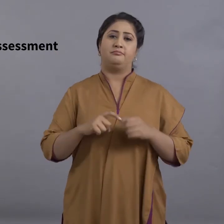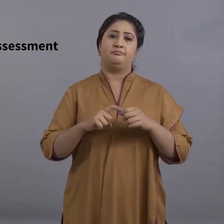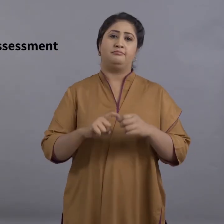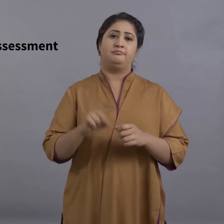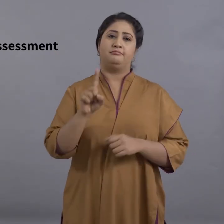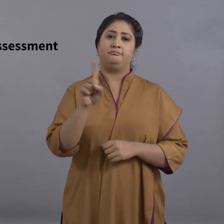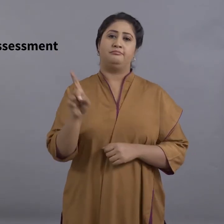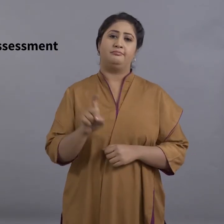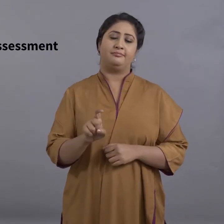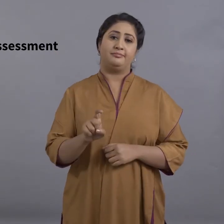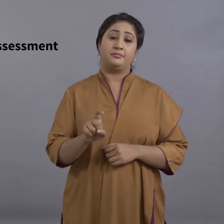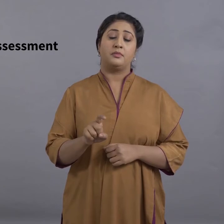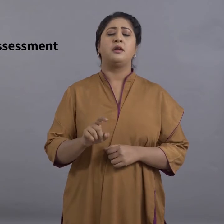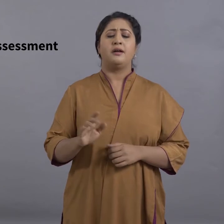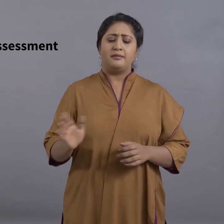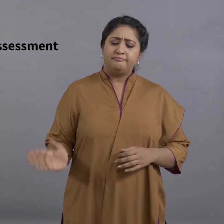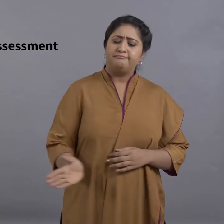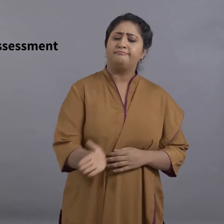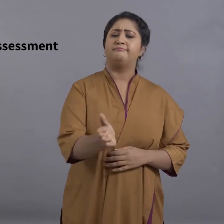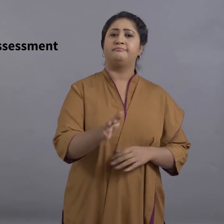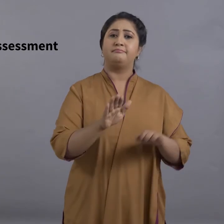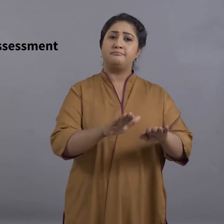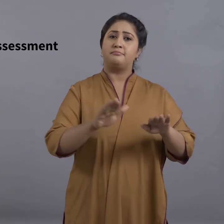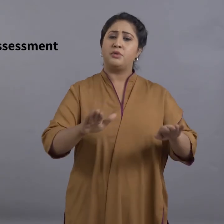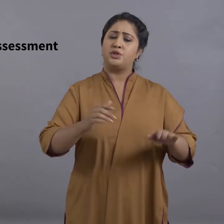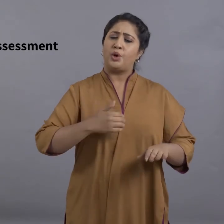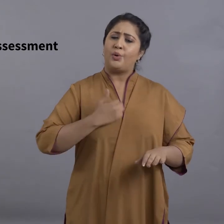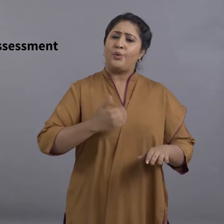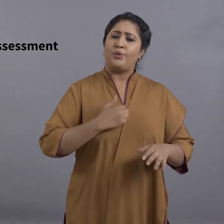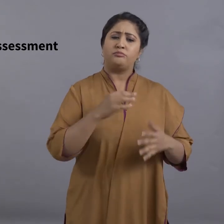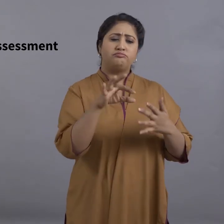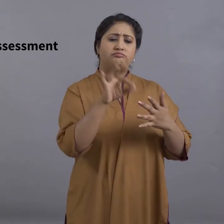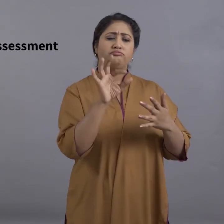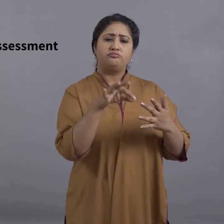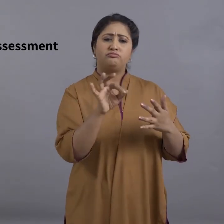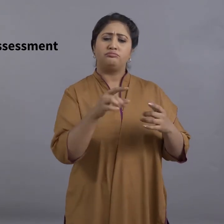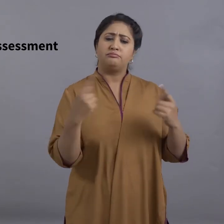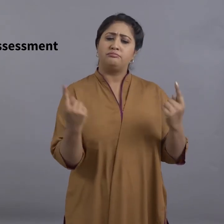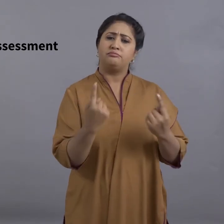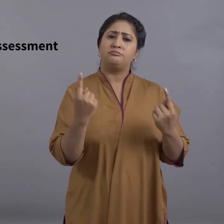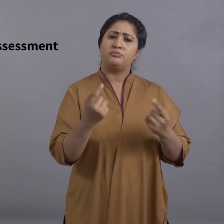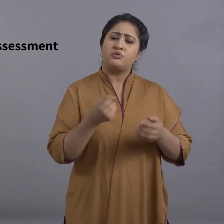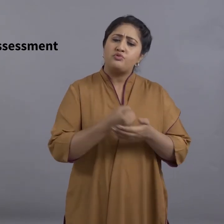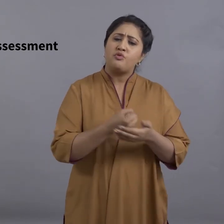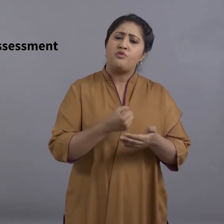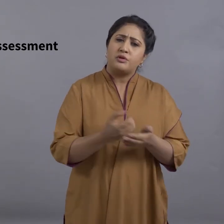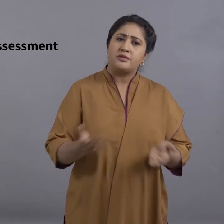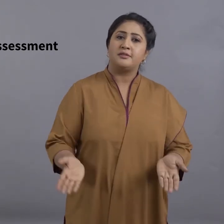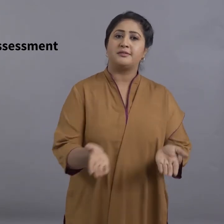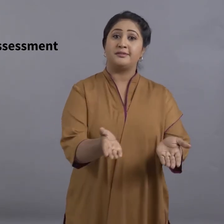Let the student choose one to try. If not, then you can pick